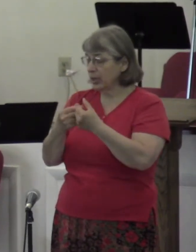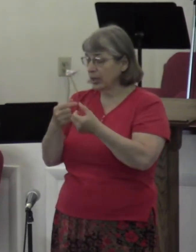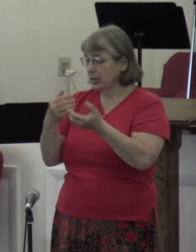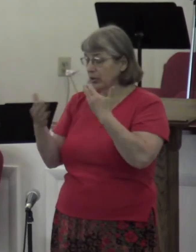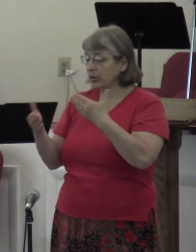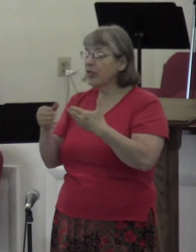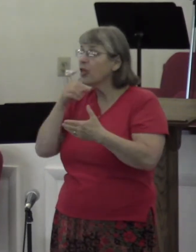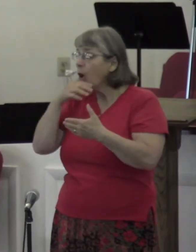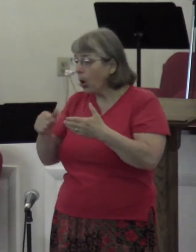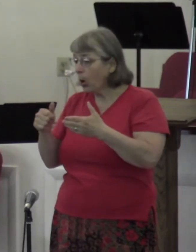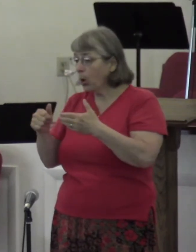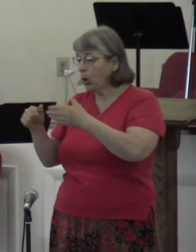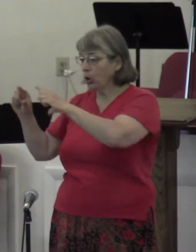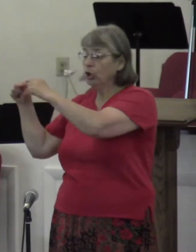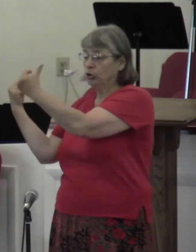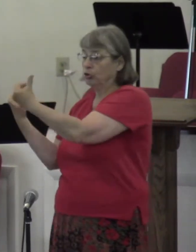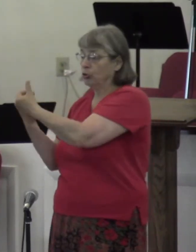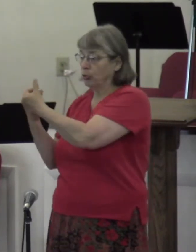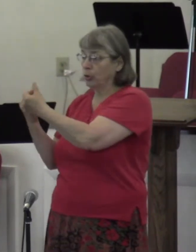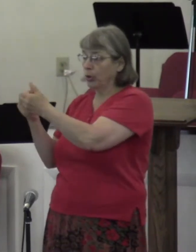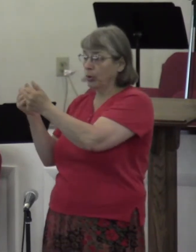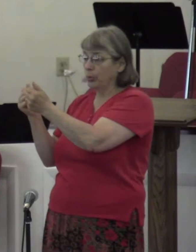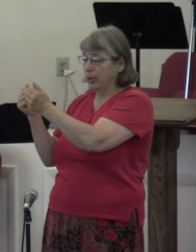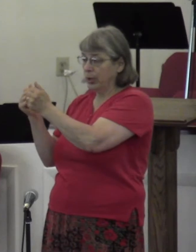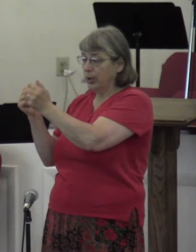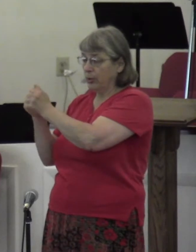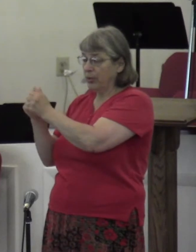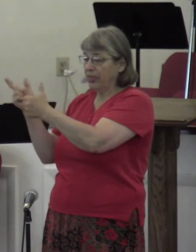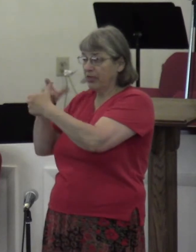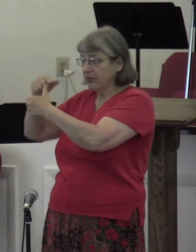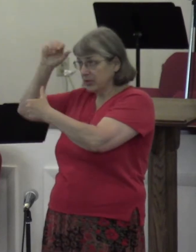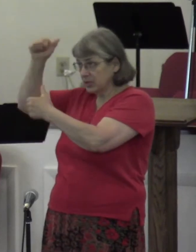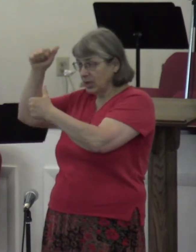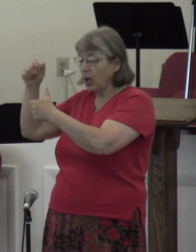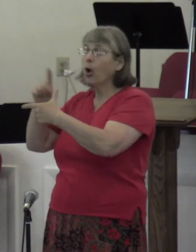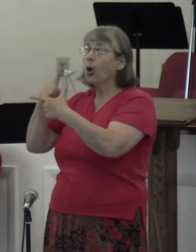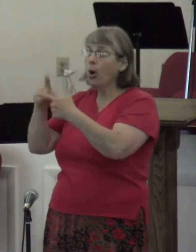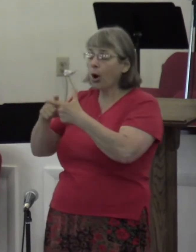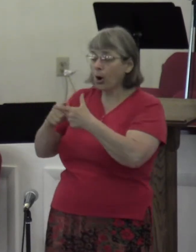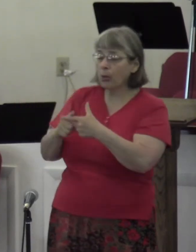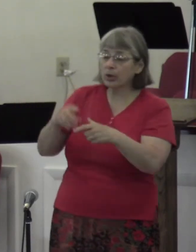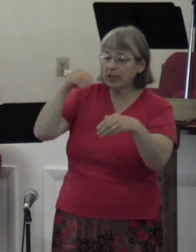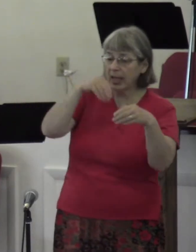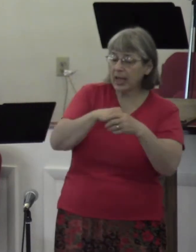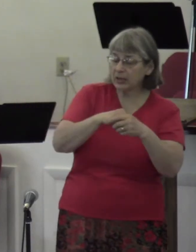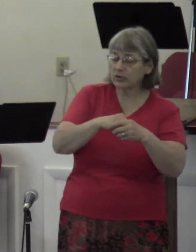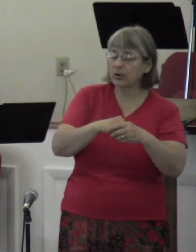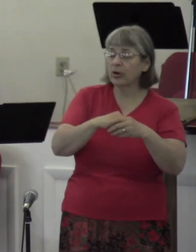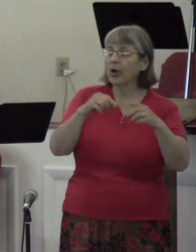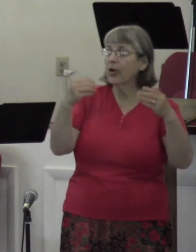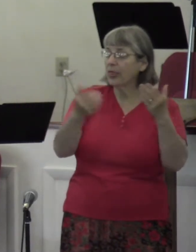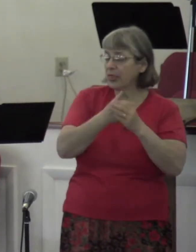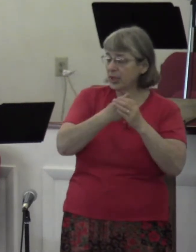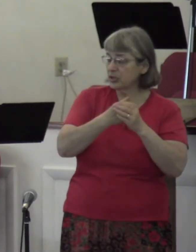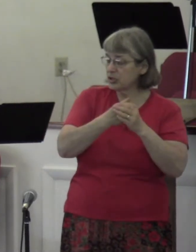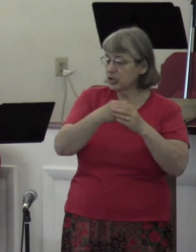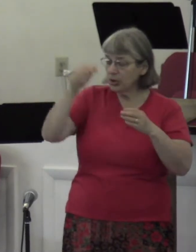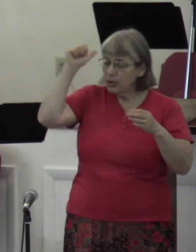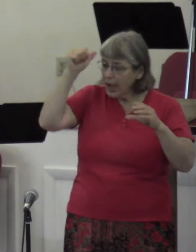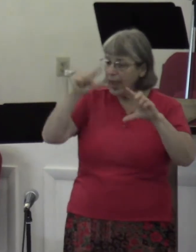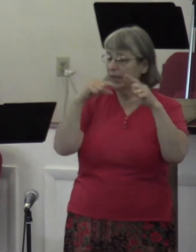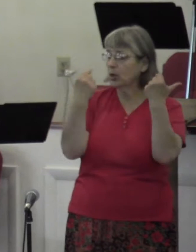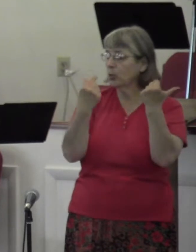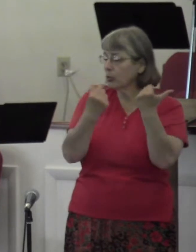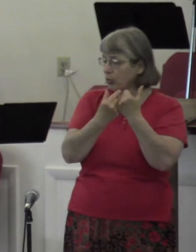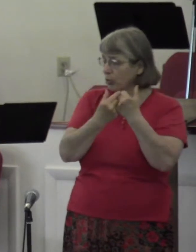Adam, sinful, or we're born into the new Adam race, Jesus race. And God gives us